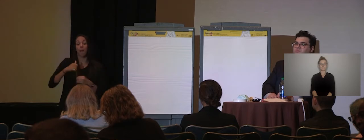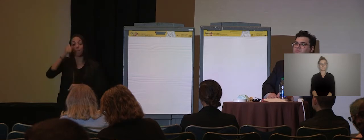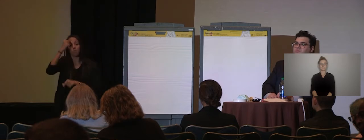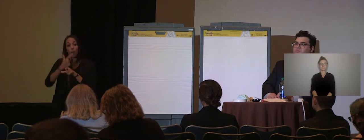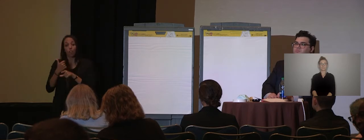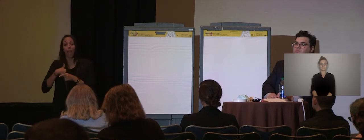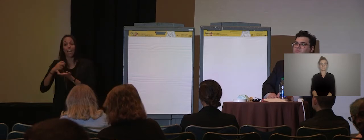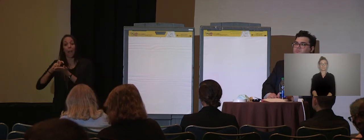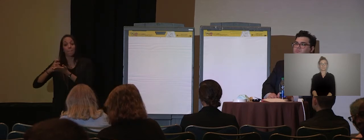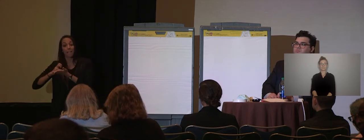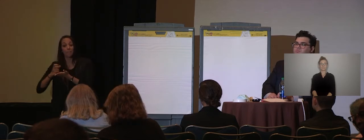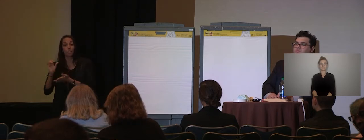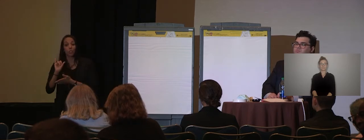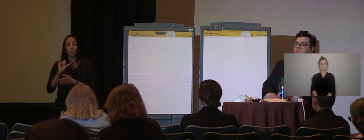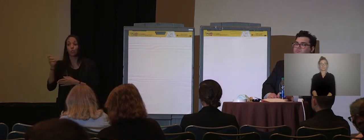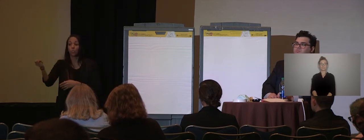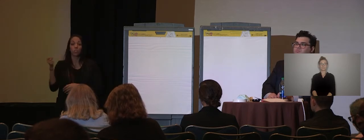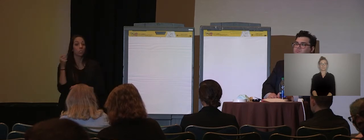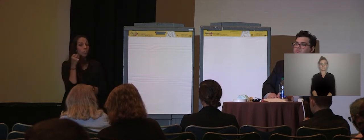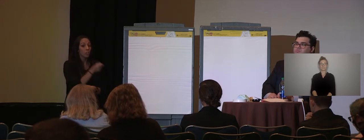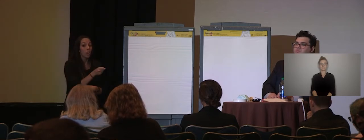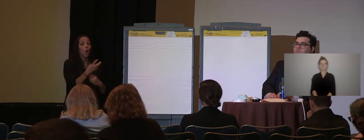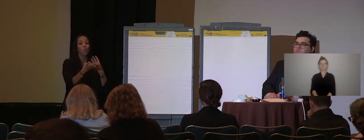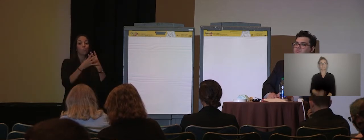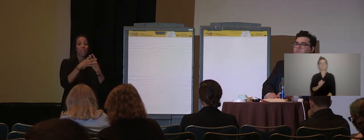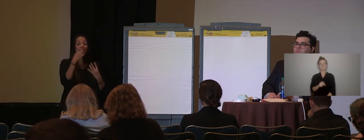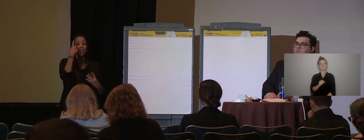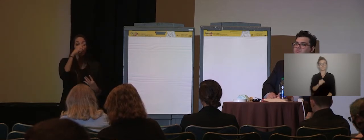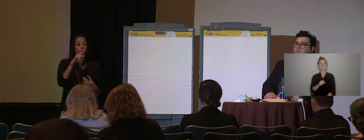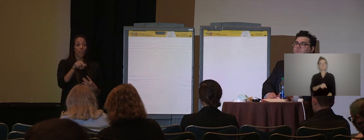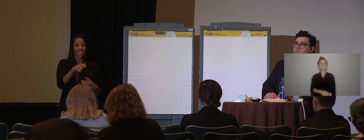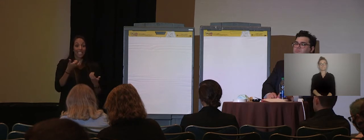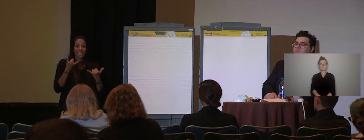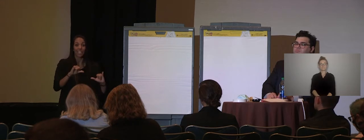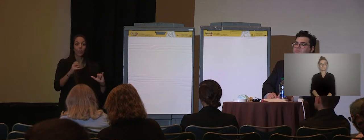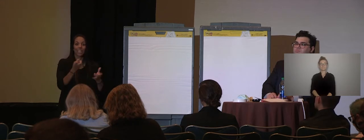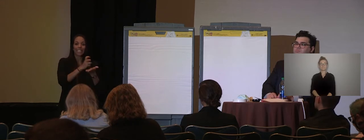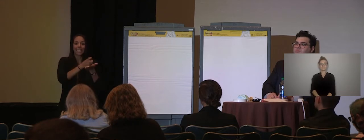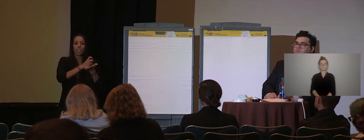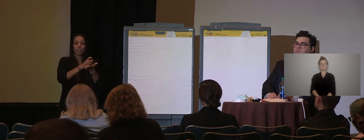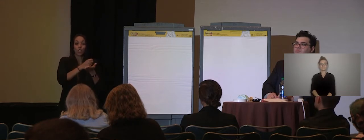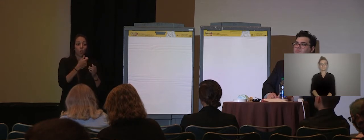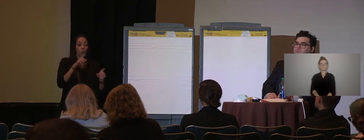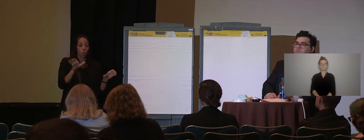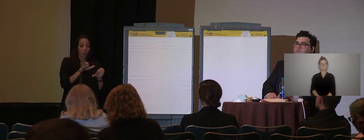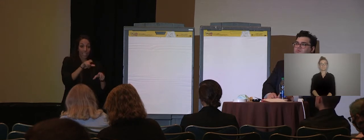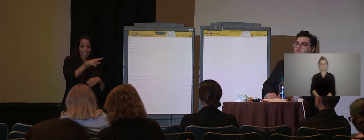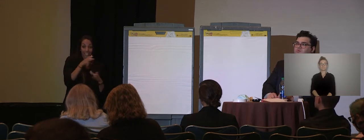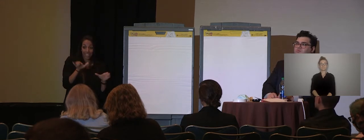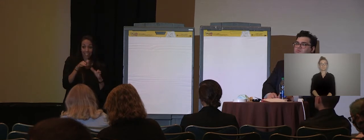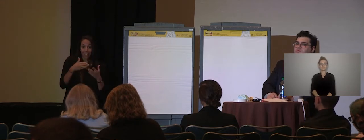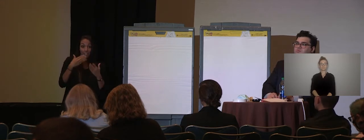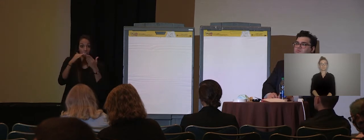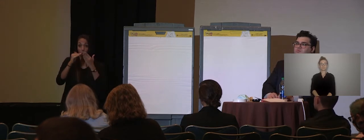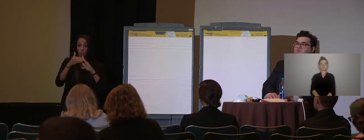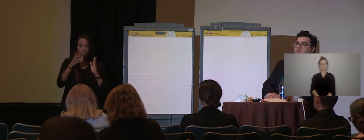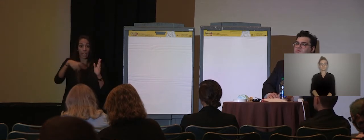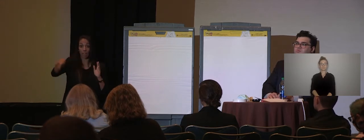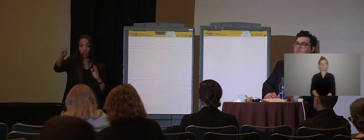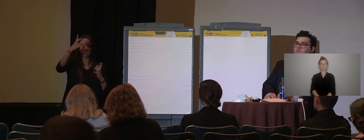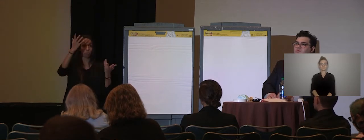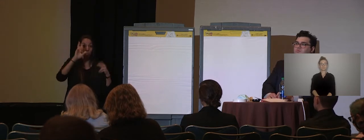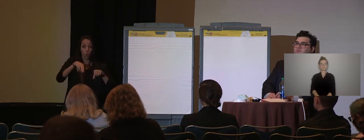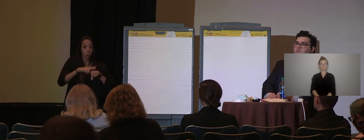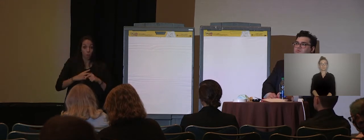ended up in jail many times, arrested because he was still in a seizure. Mm-hmm. He did things in the community. And